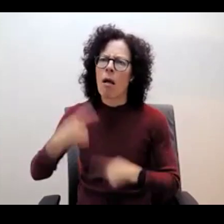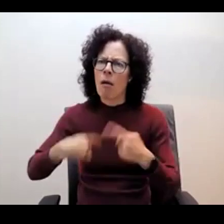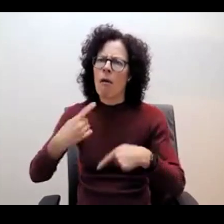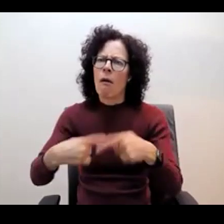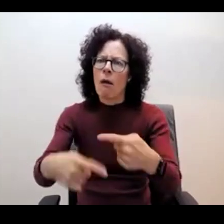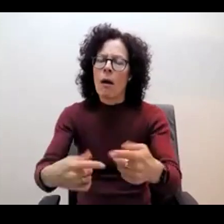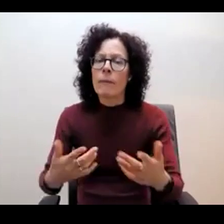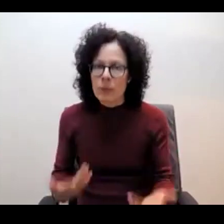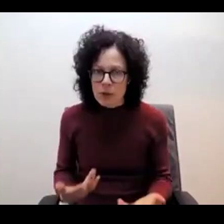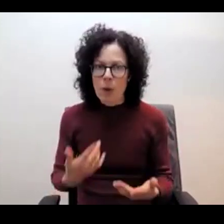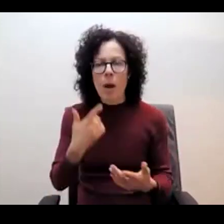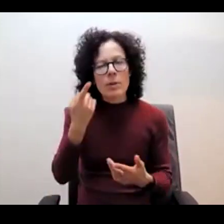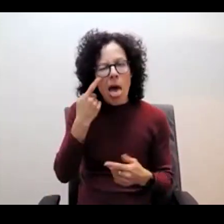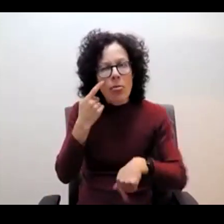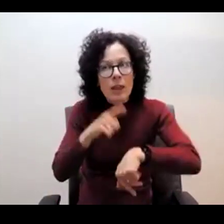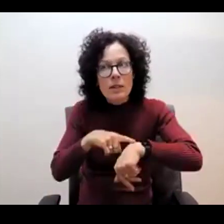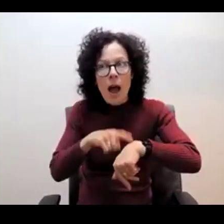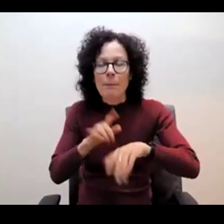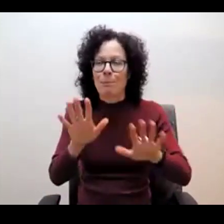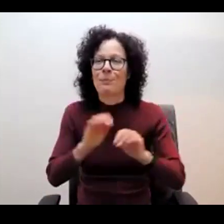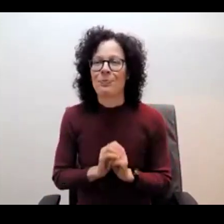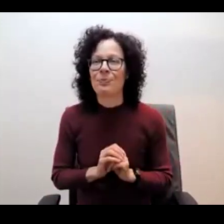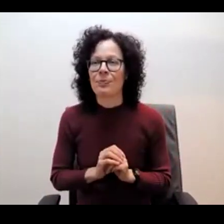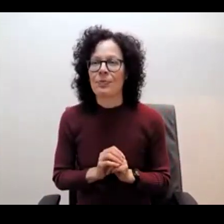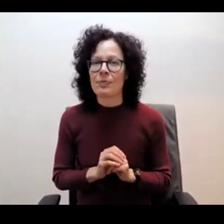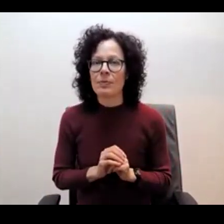I'm just keeping an eye on the time here.